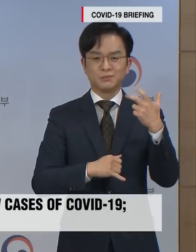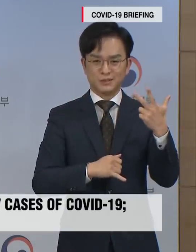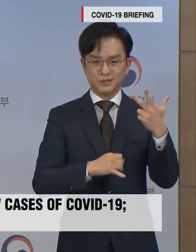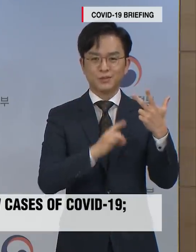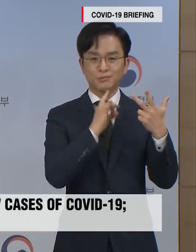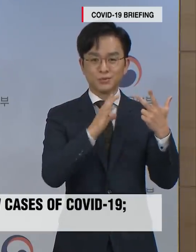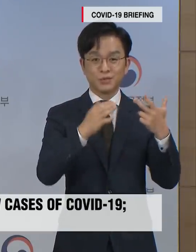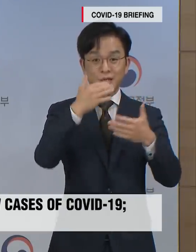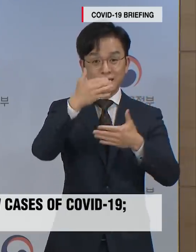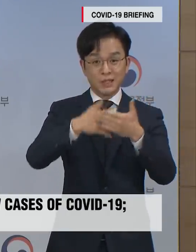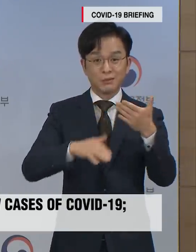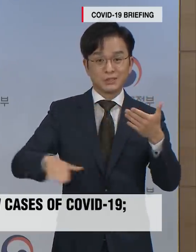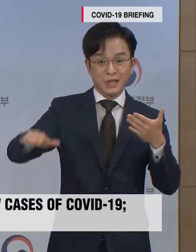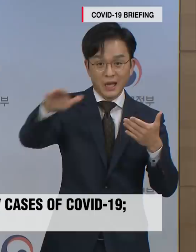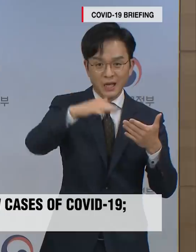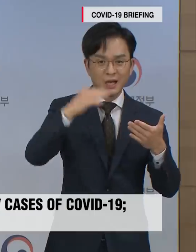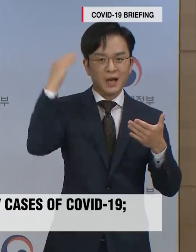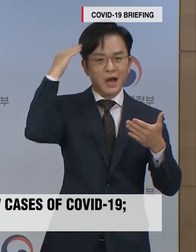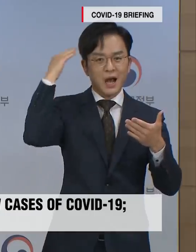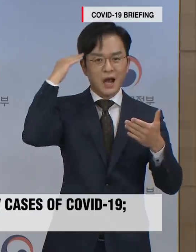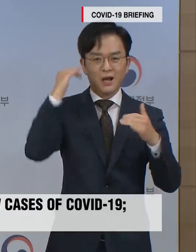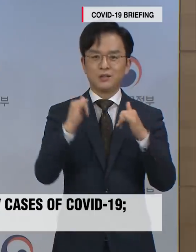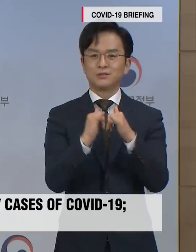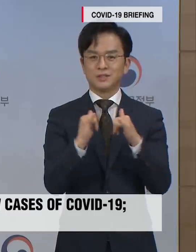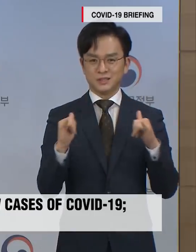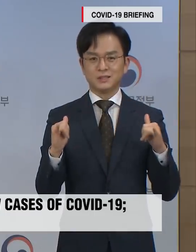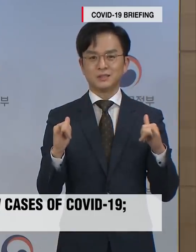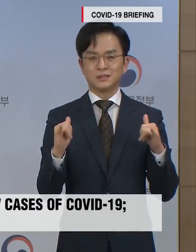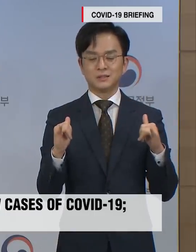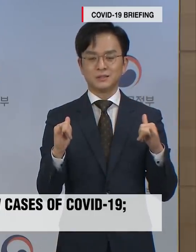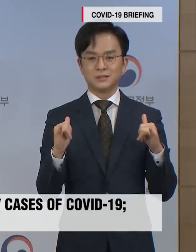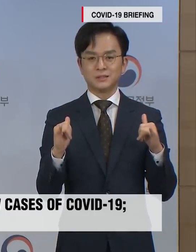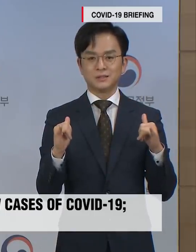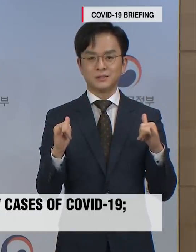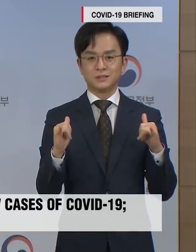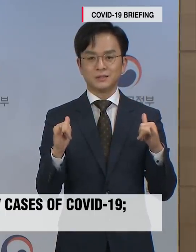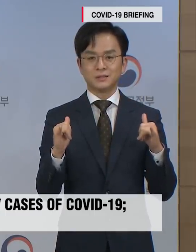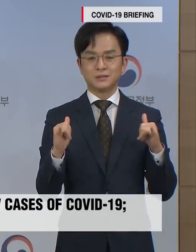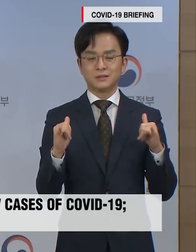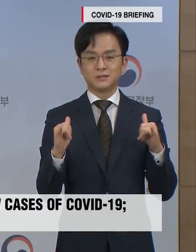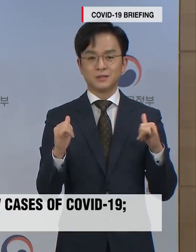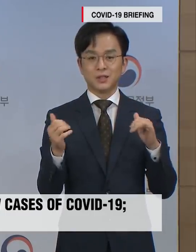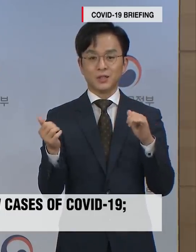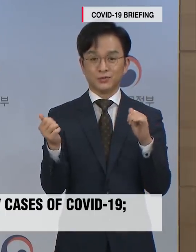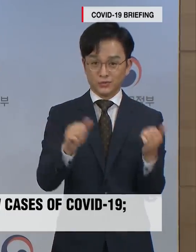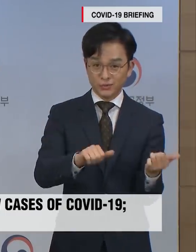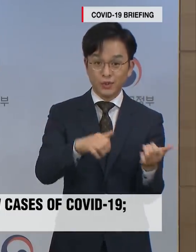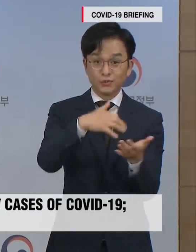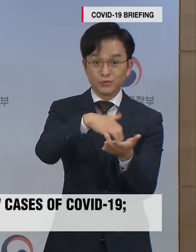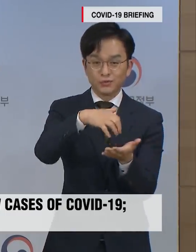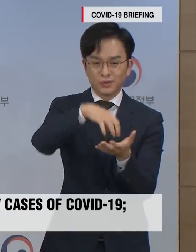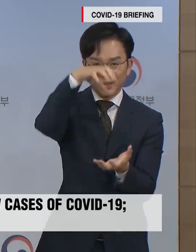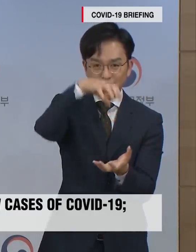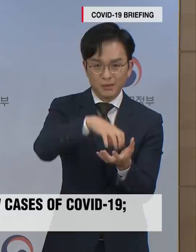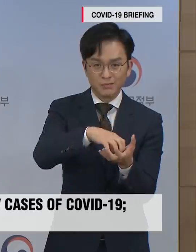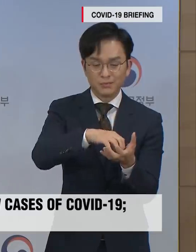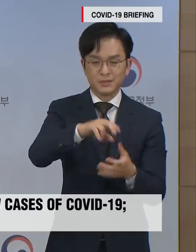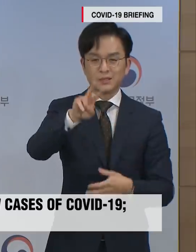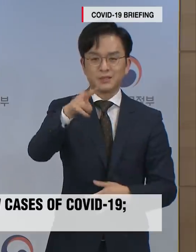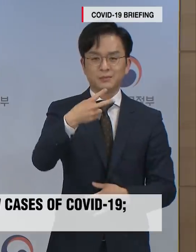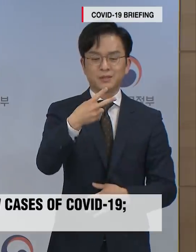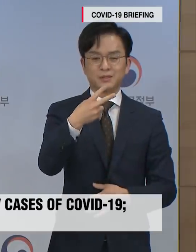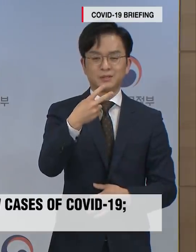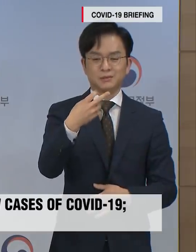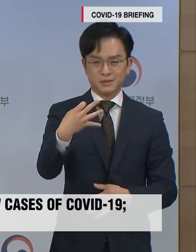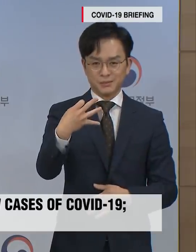confirmed, and other than the 8% who were